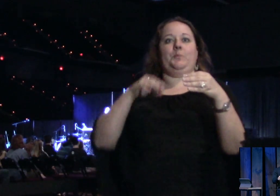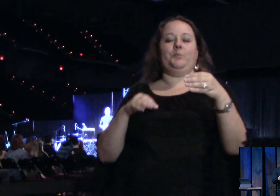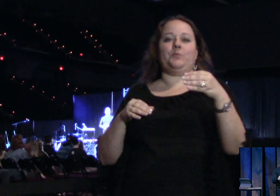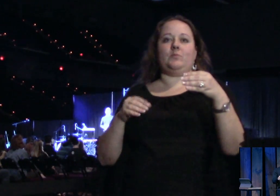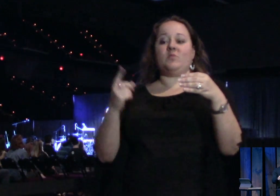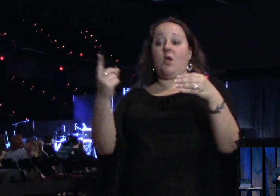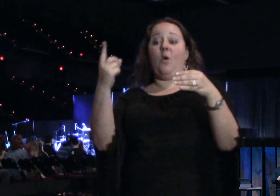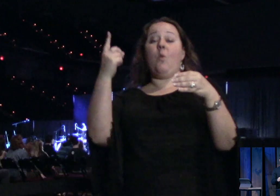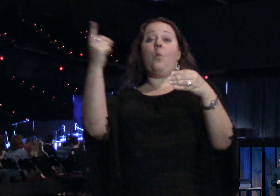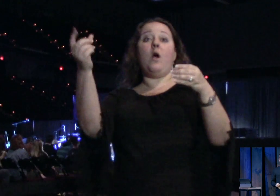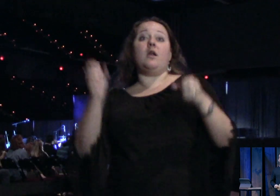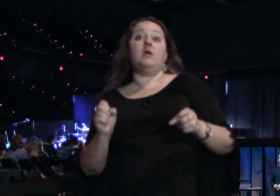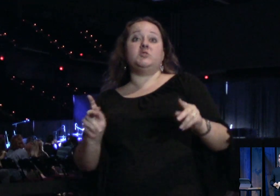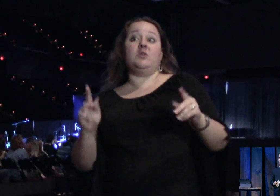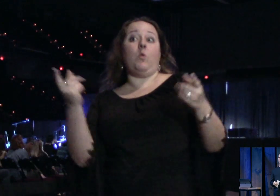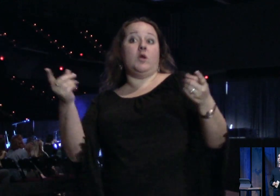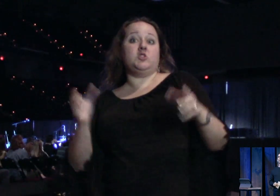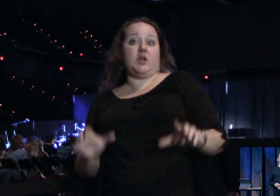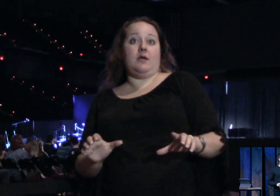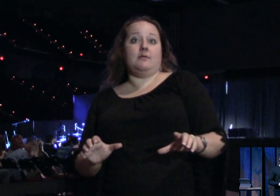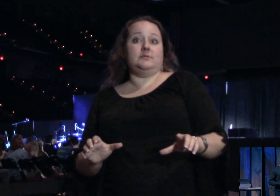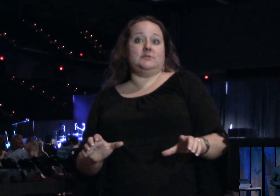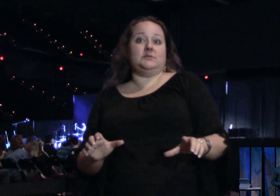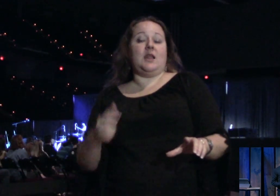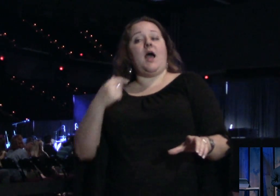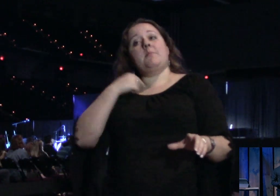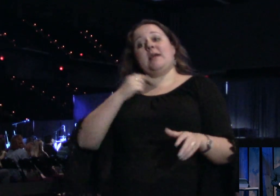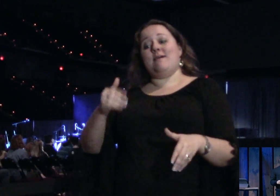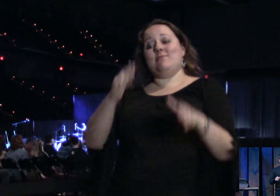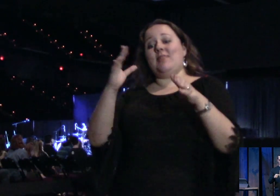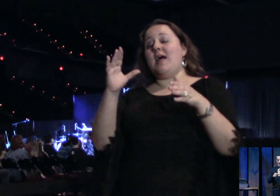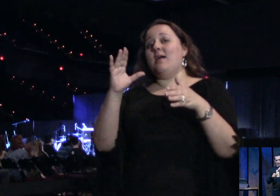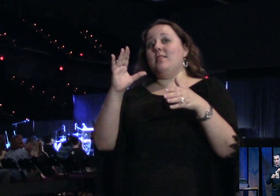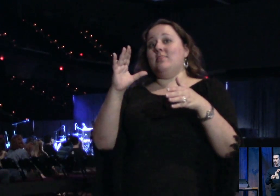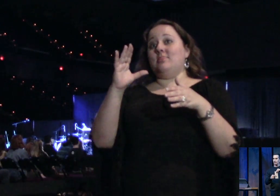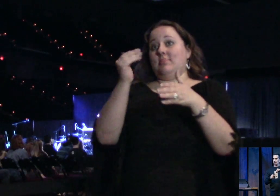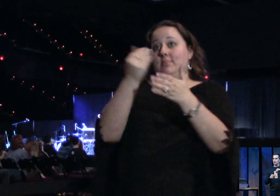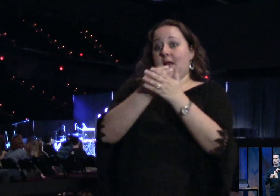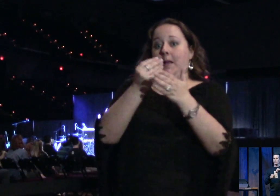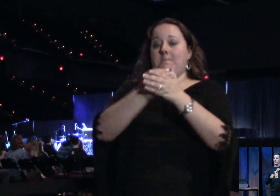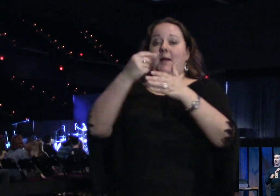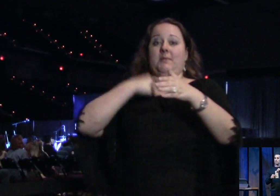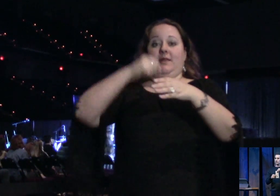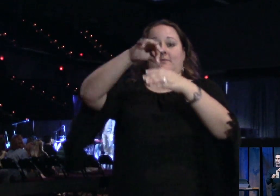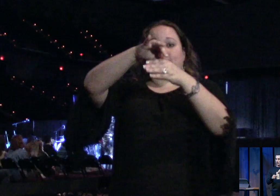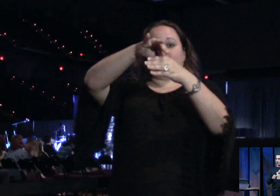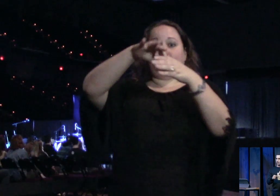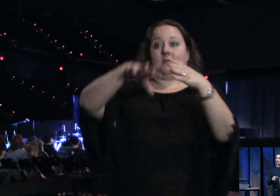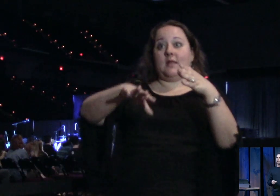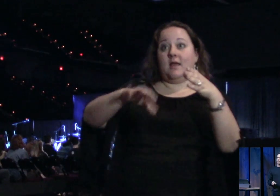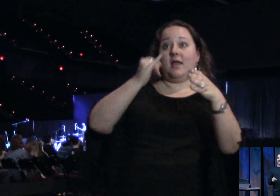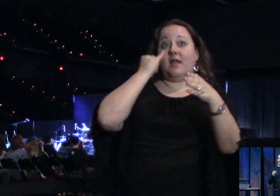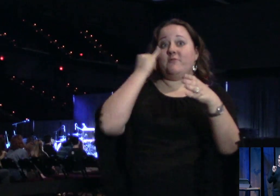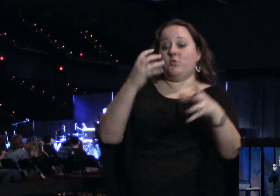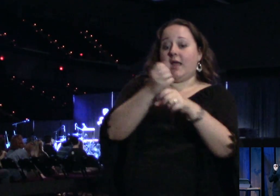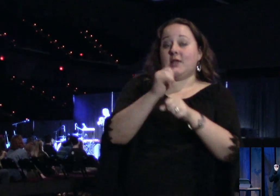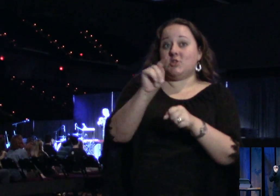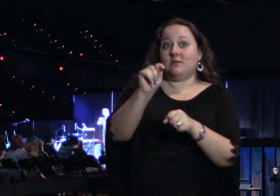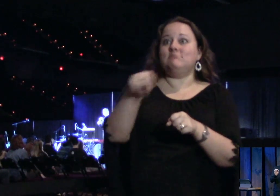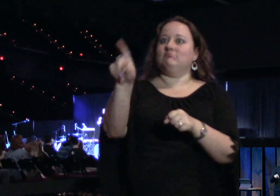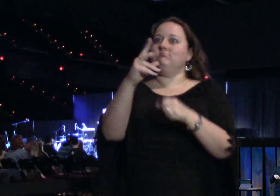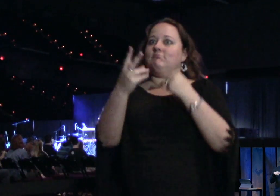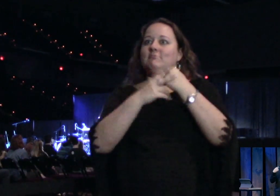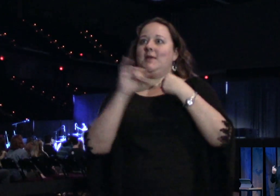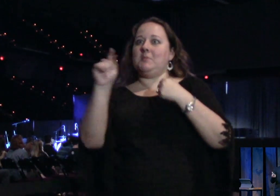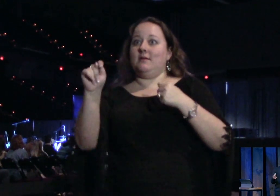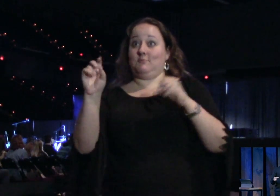this. And you have one chance. I'm going to let the $20 bill go, and if you